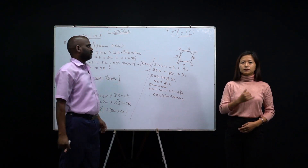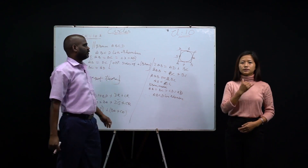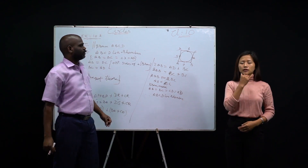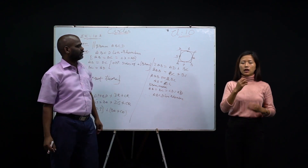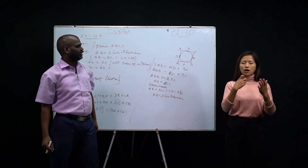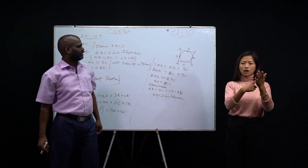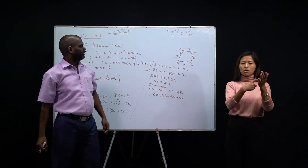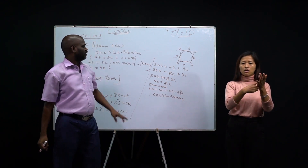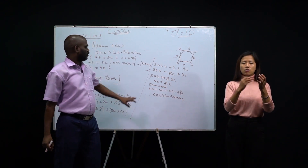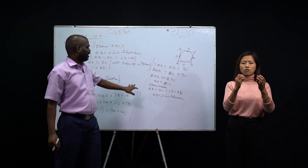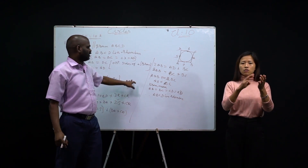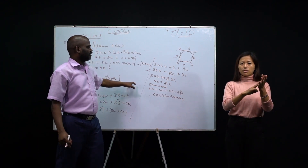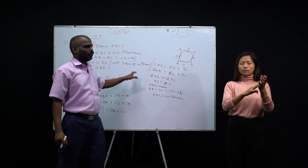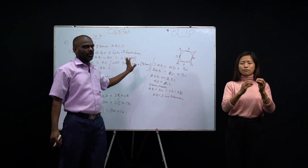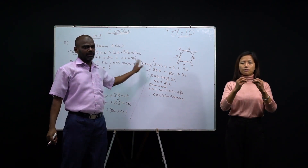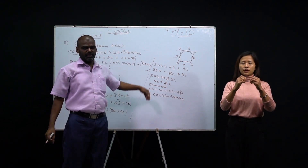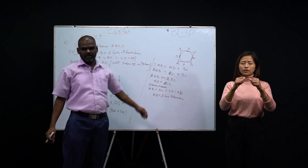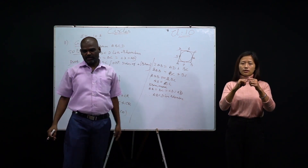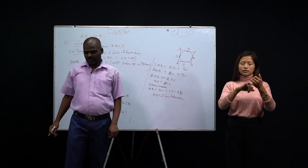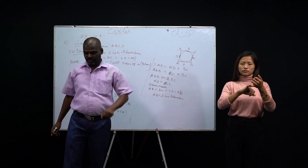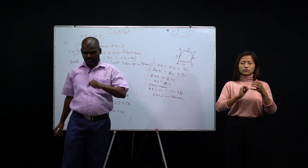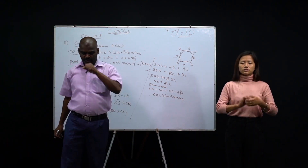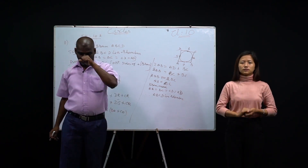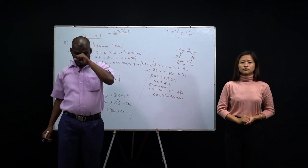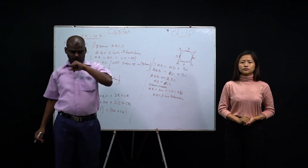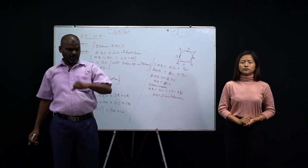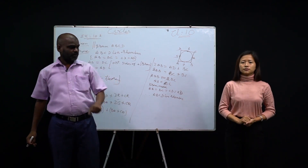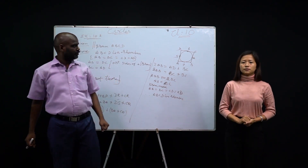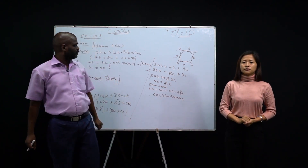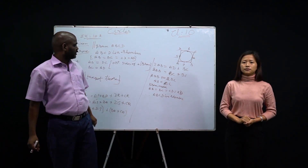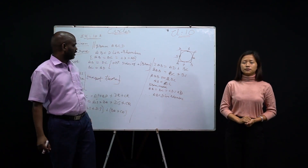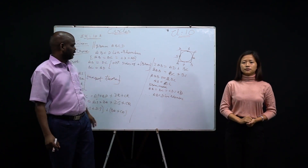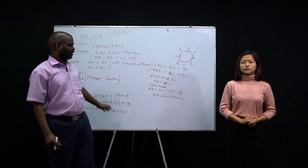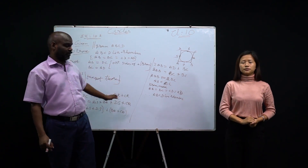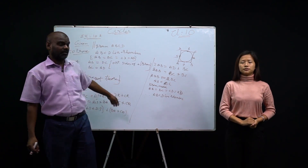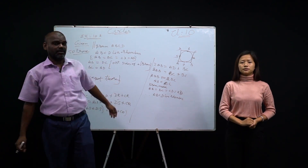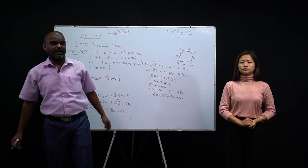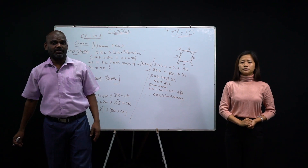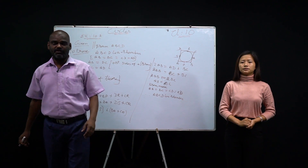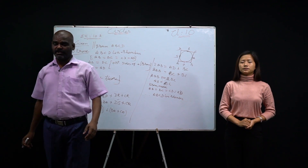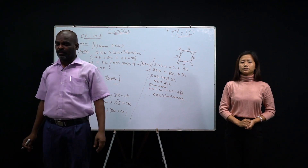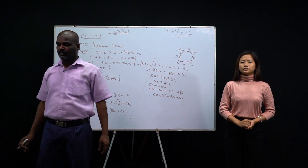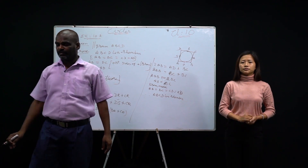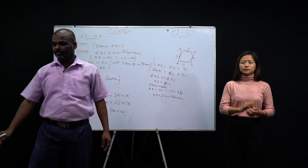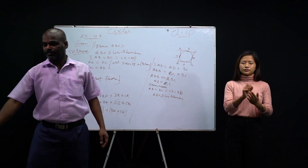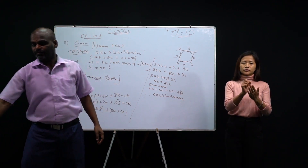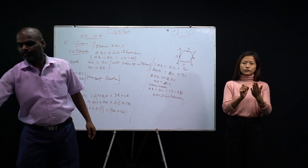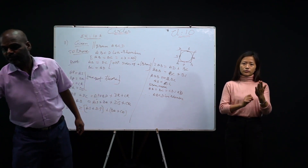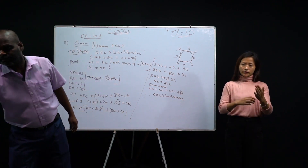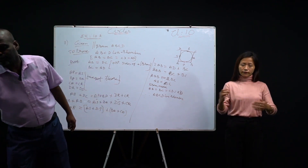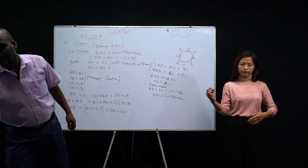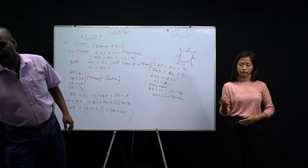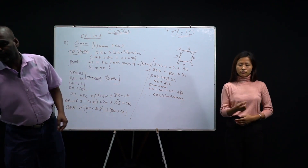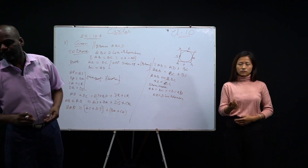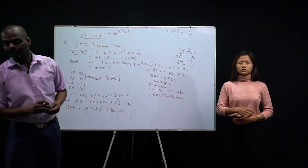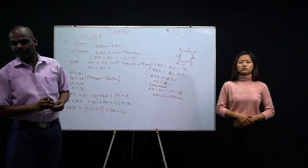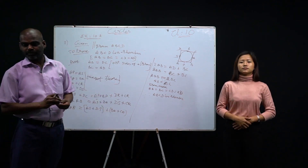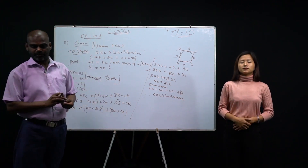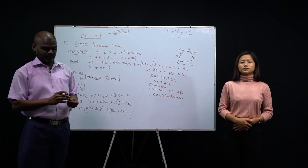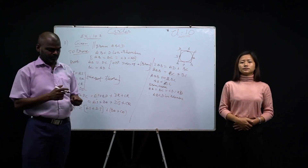rhombus. Okay, children, your answer is over. Work out. Sorry, write fast.